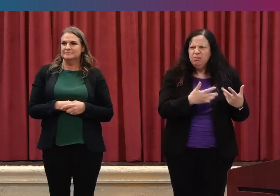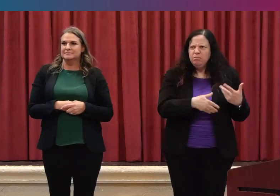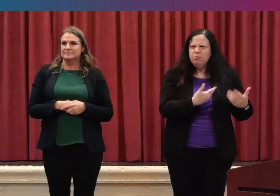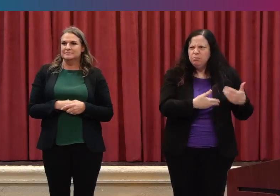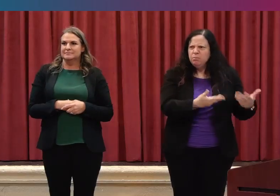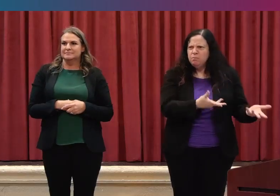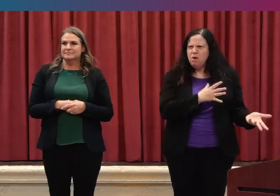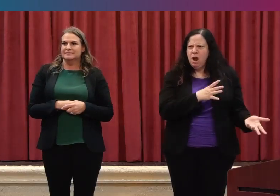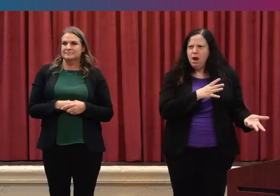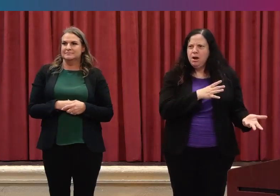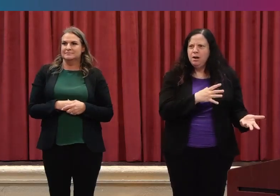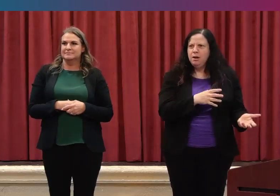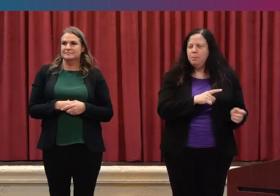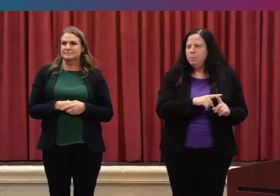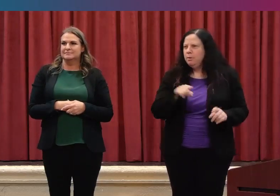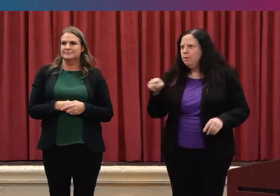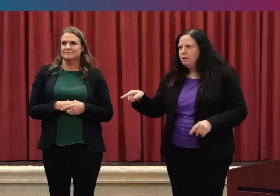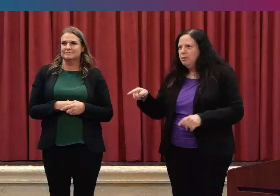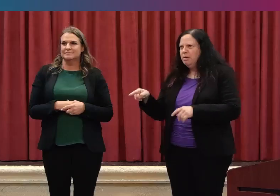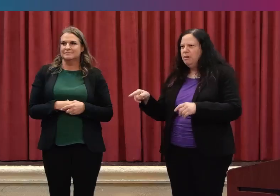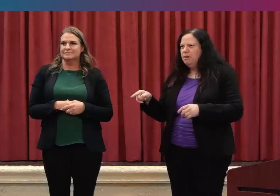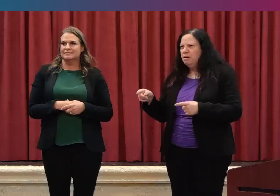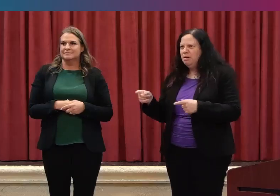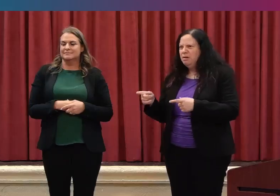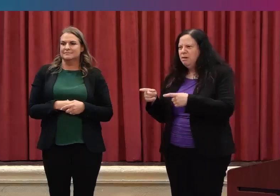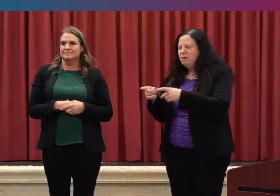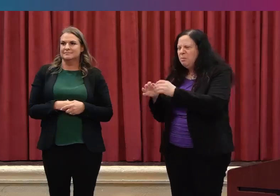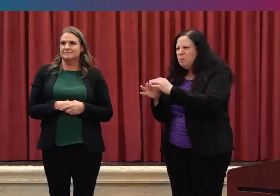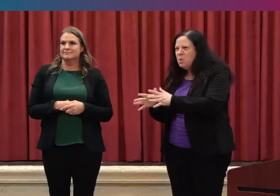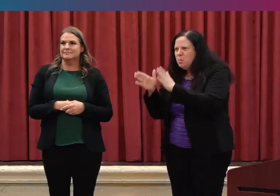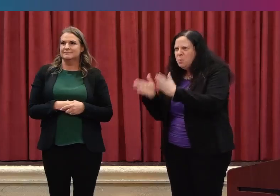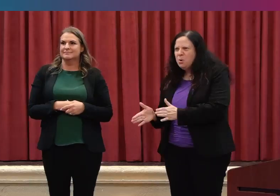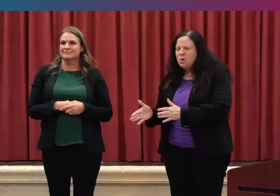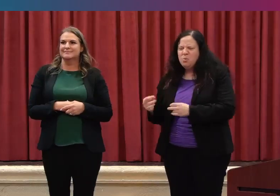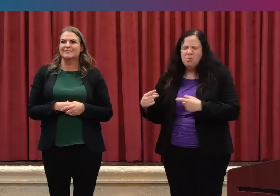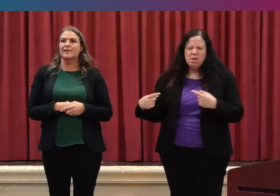we go along with her person. But this interpreter, you know, they kind of go back and forth, they don't like each other.